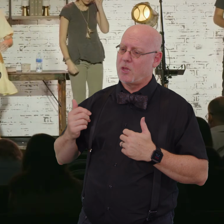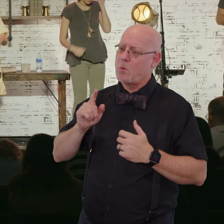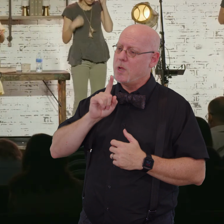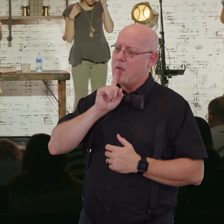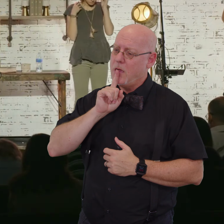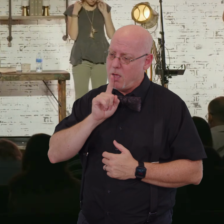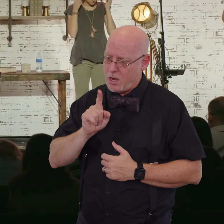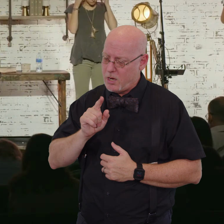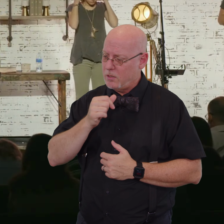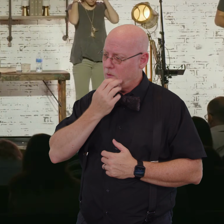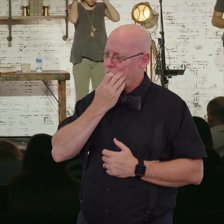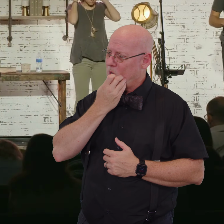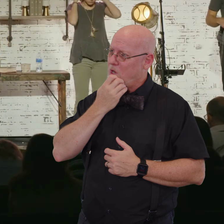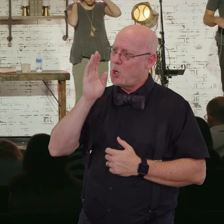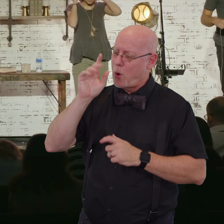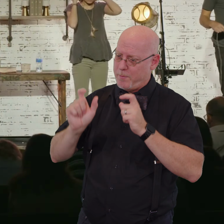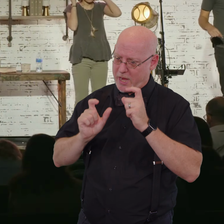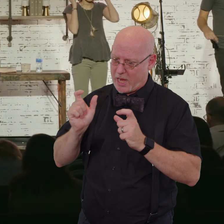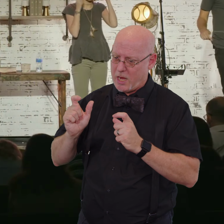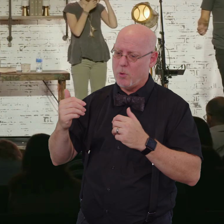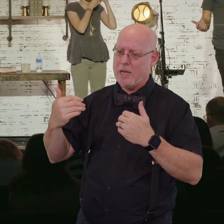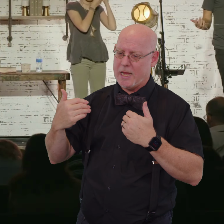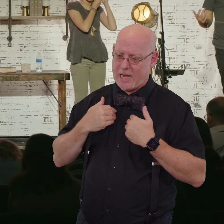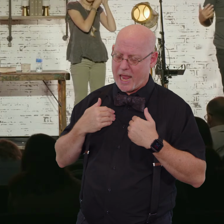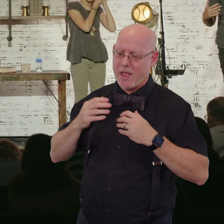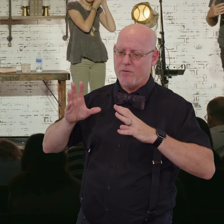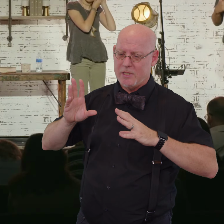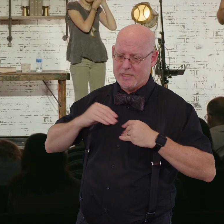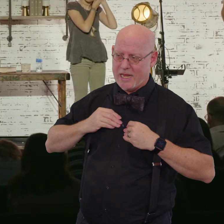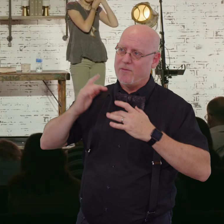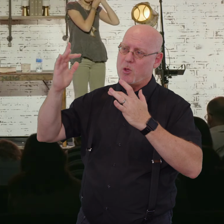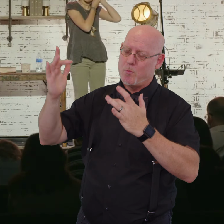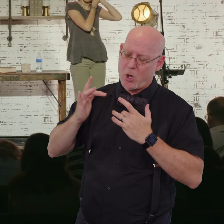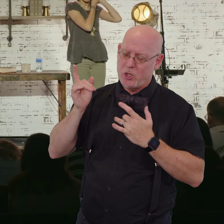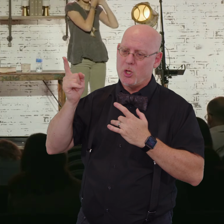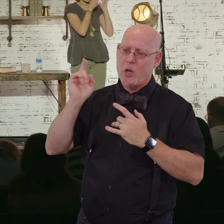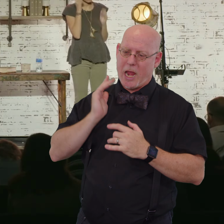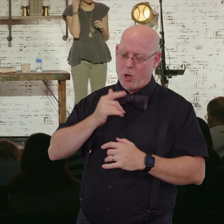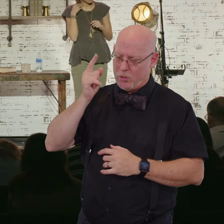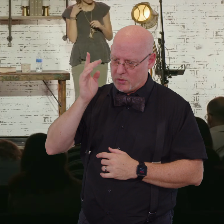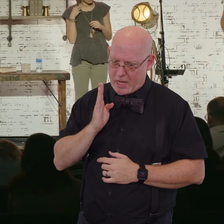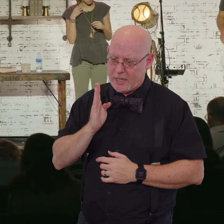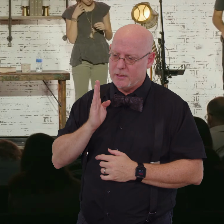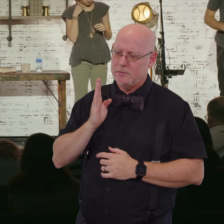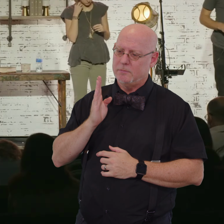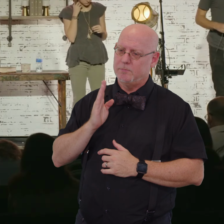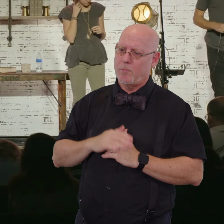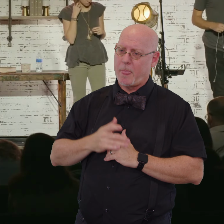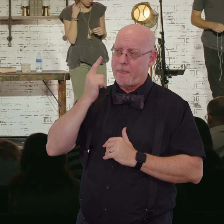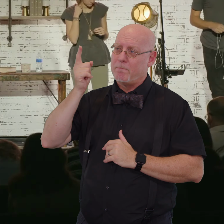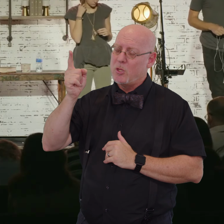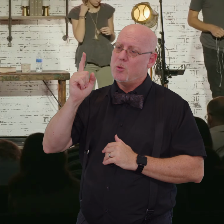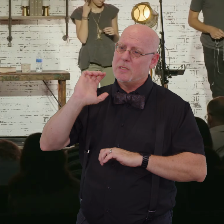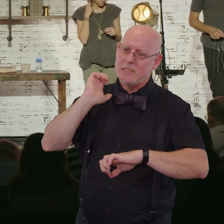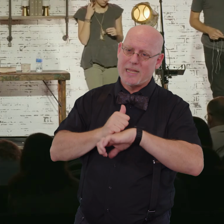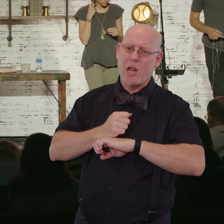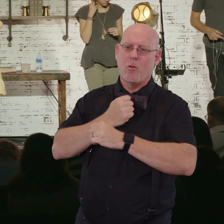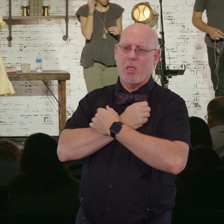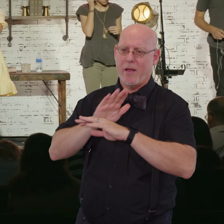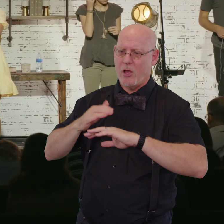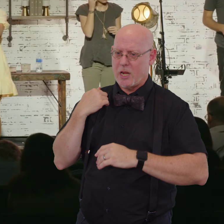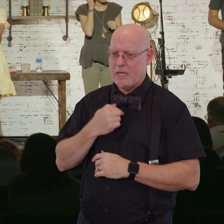that we are your people that we have received mercy that you are our God because you